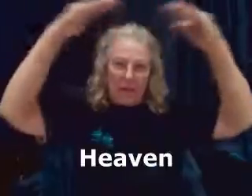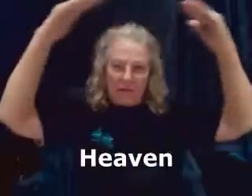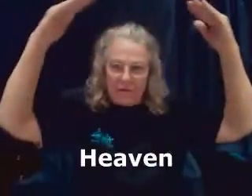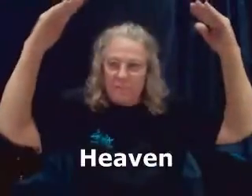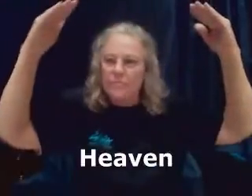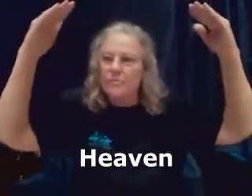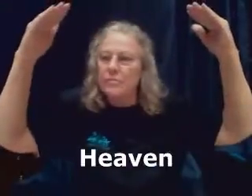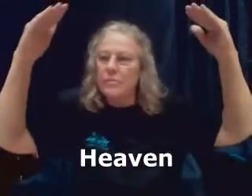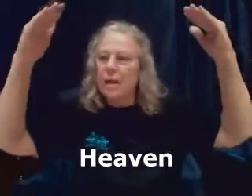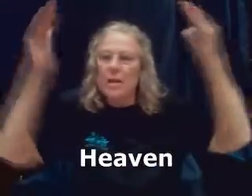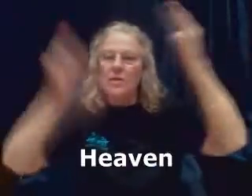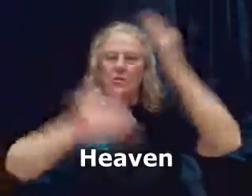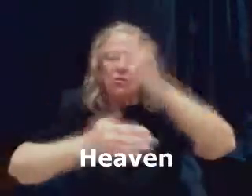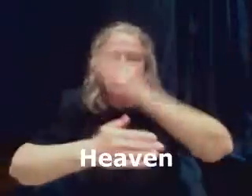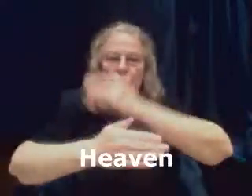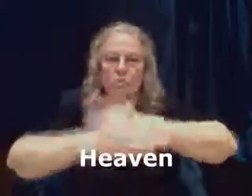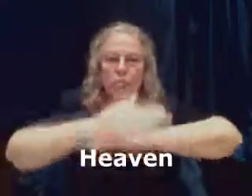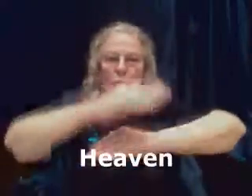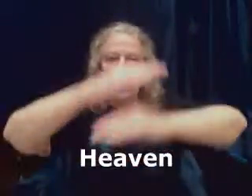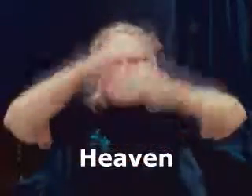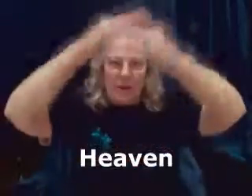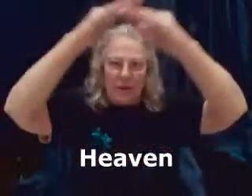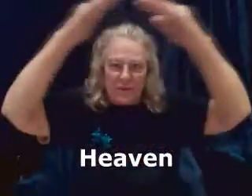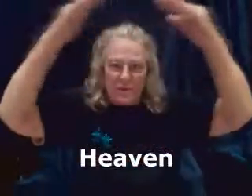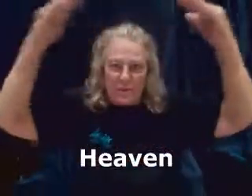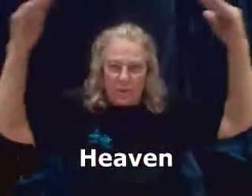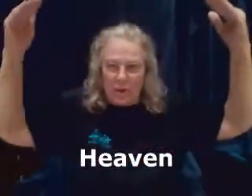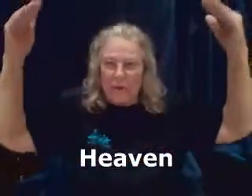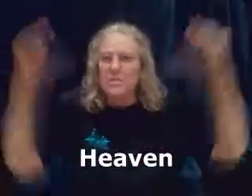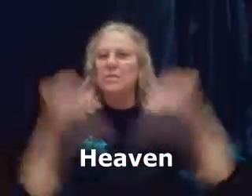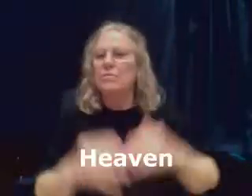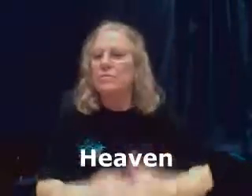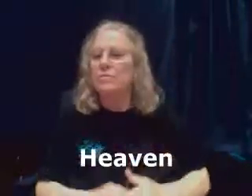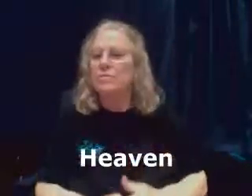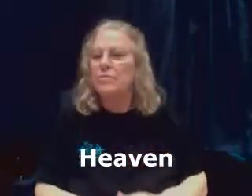Heaven. So you just roll it and then it separates.